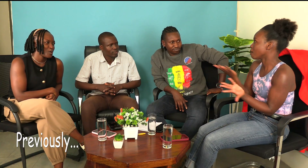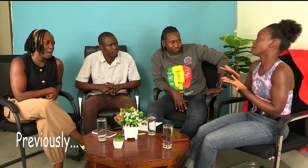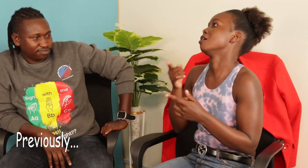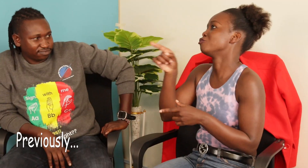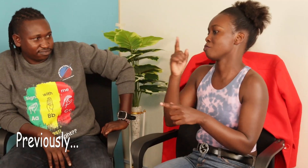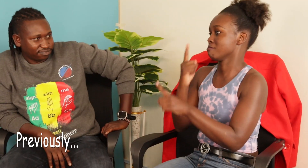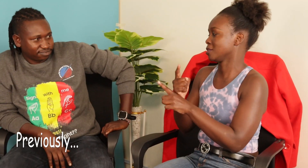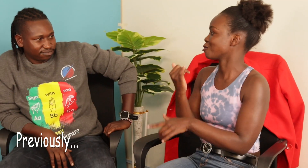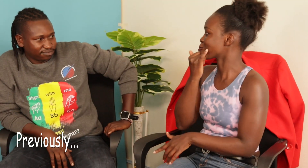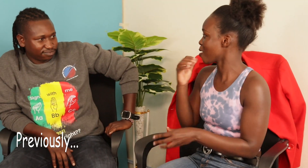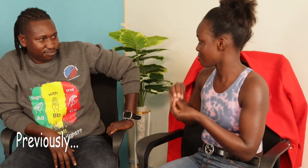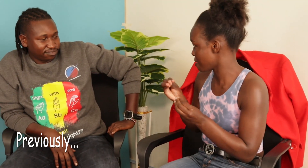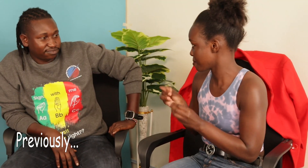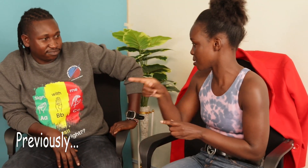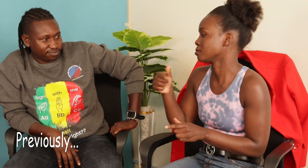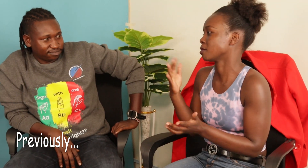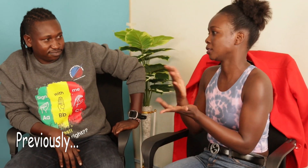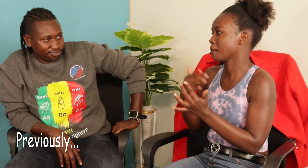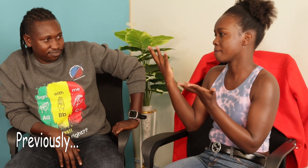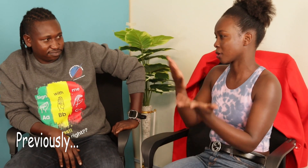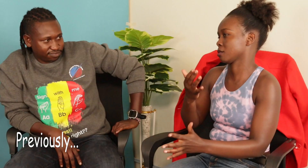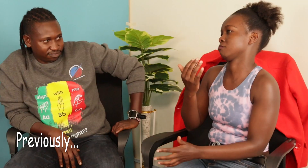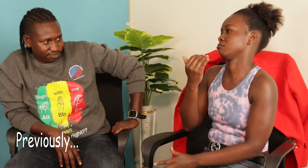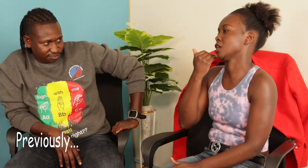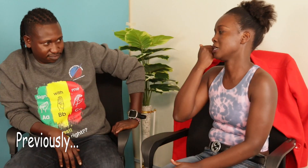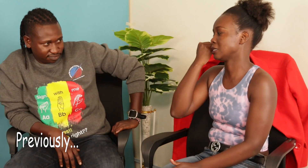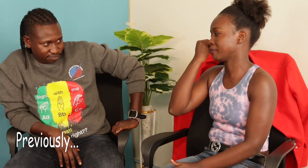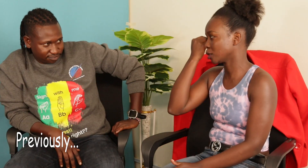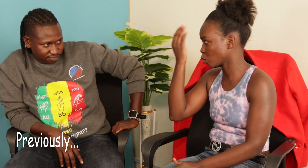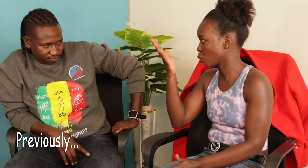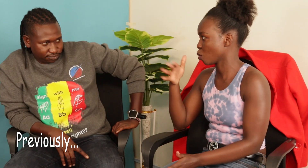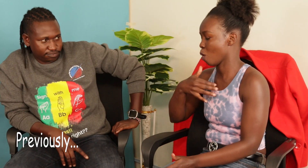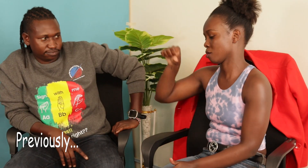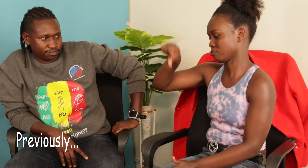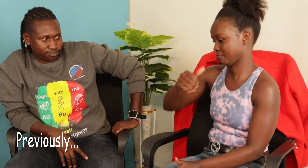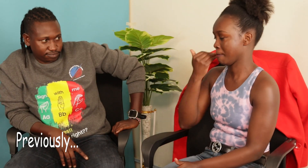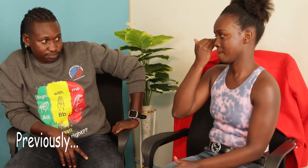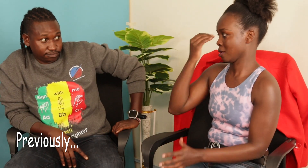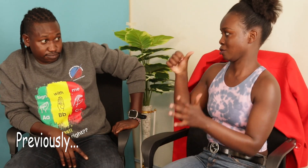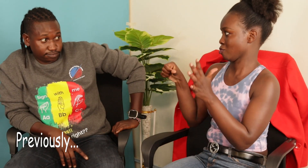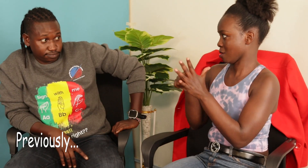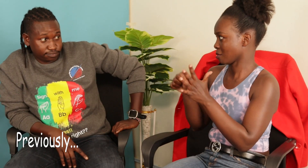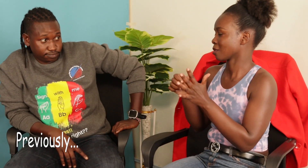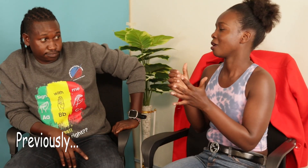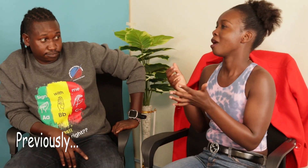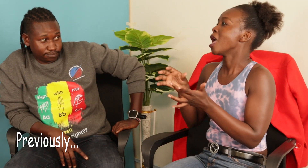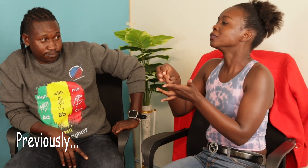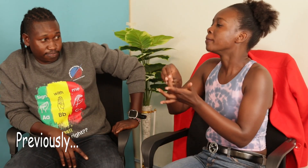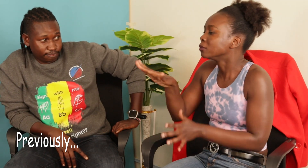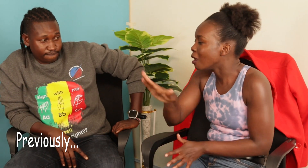So, in this situation is, as I said, you might meet the wrong partner who might make you feel